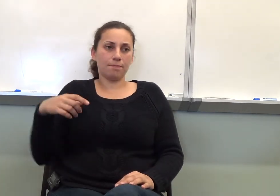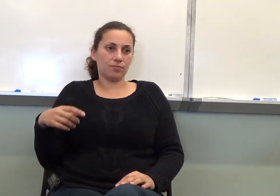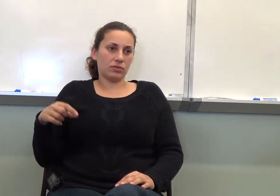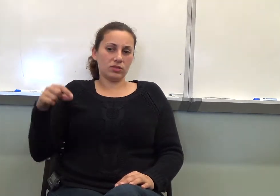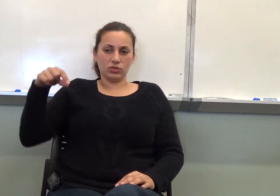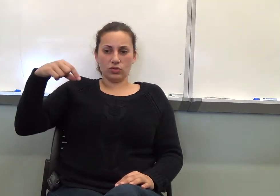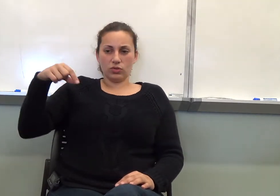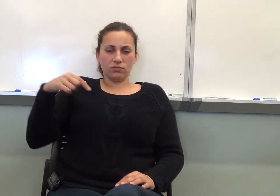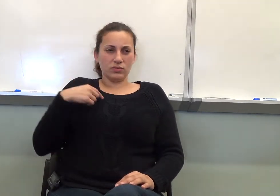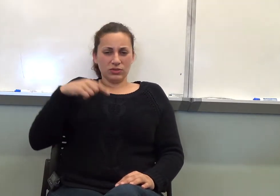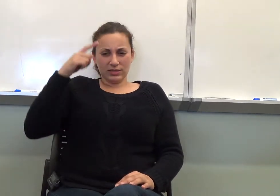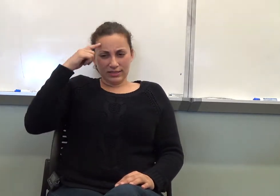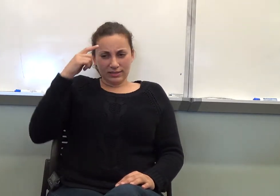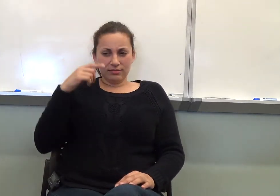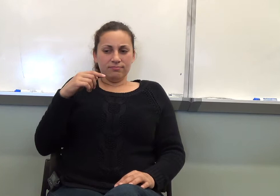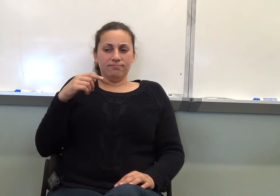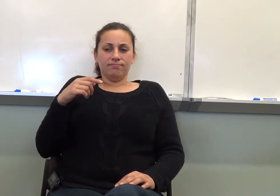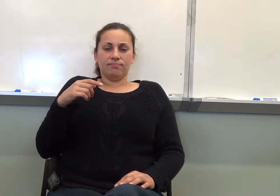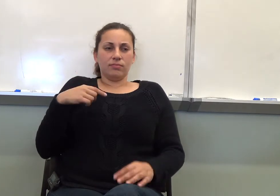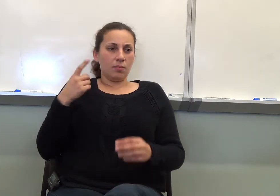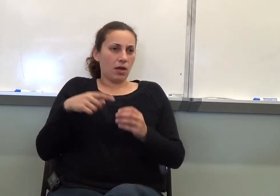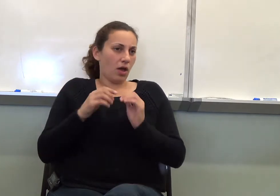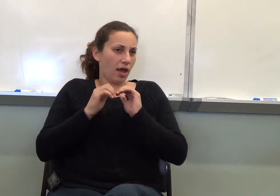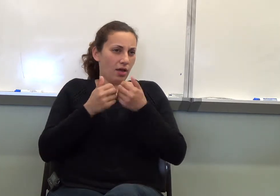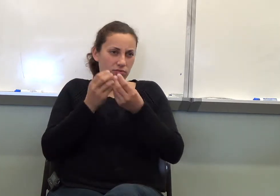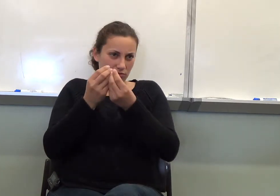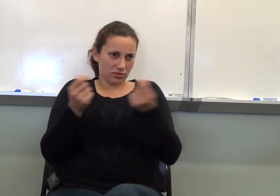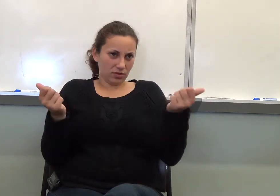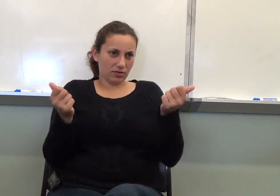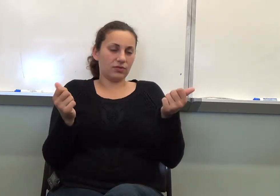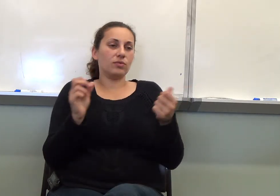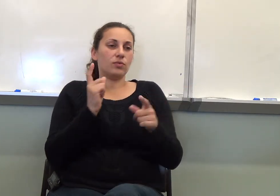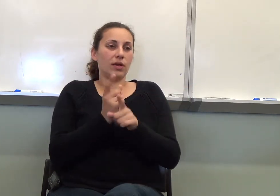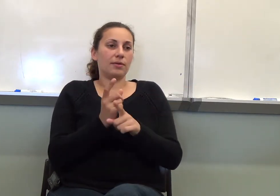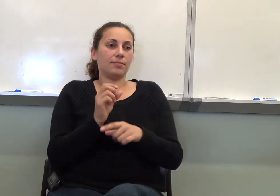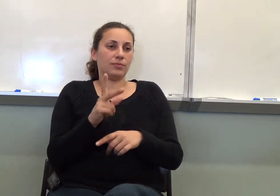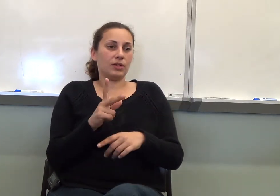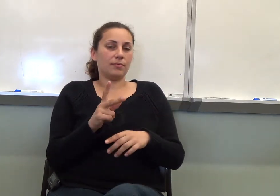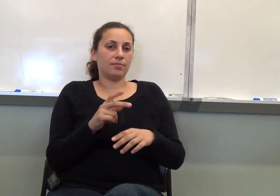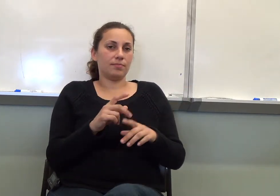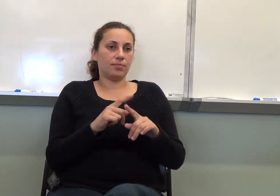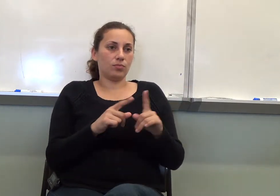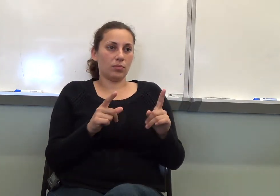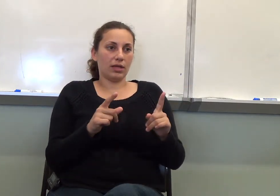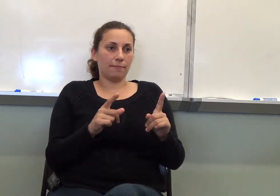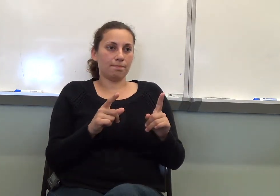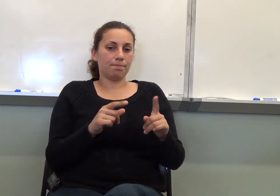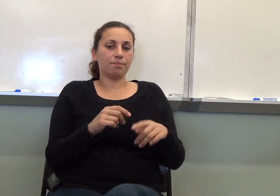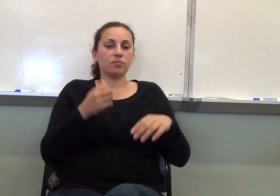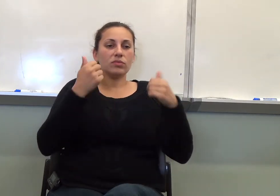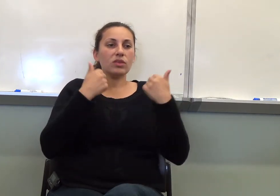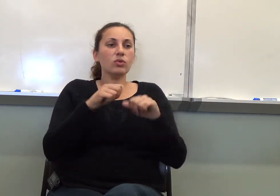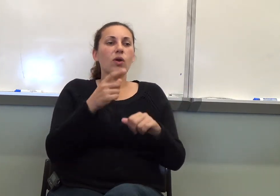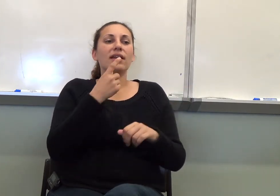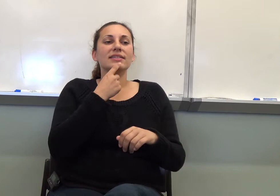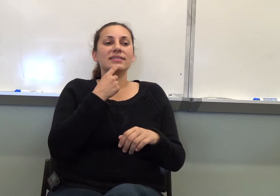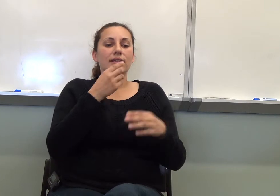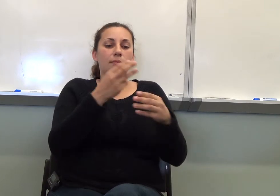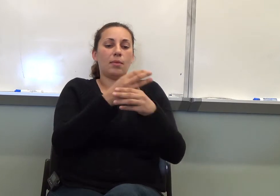your brain trying to figure it out. Actually, strangely enough, the thing that works is to say it in English. I know, you've never heard me talk